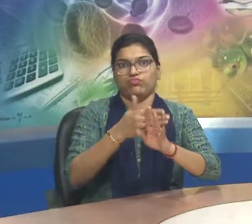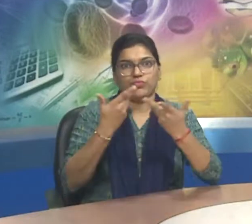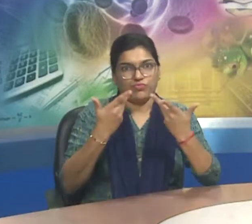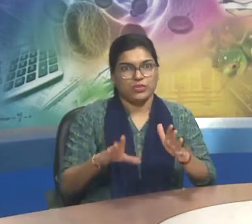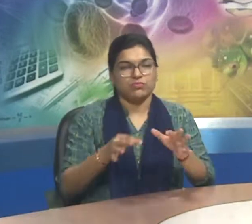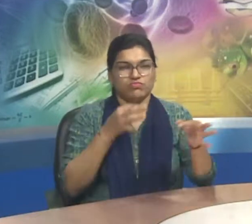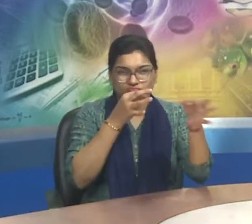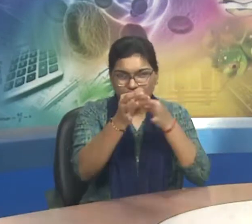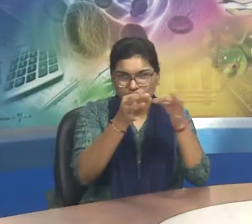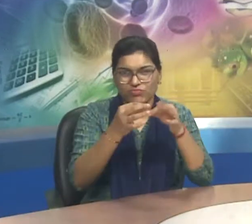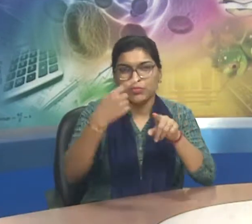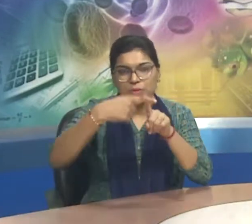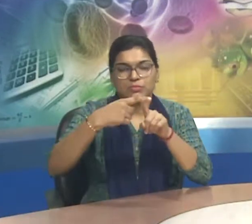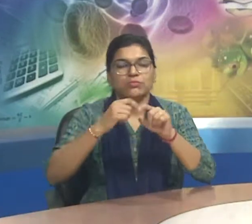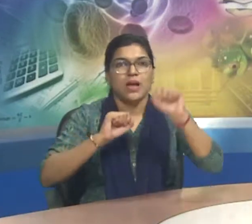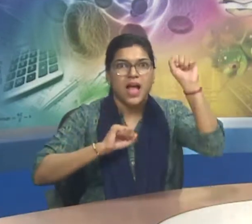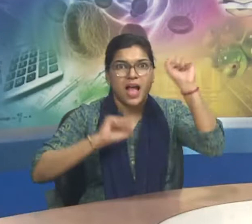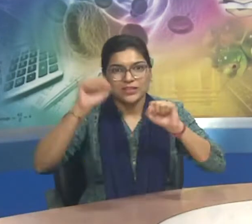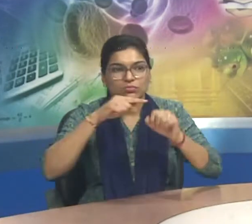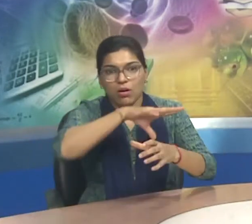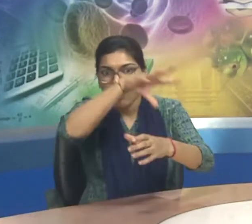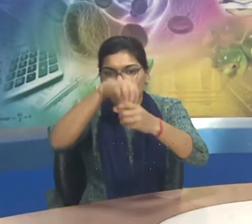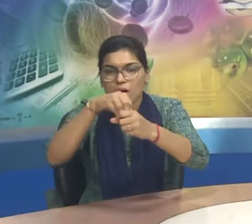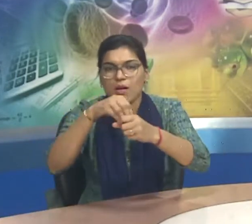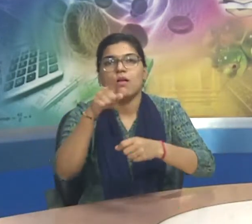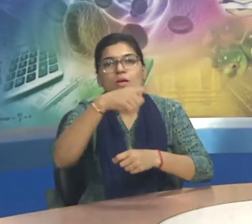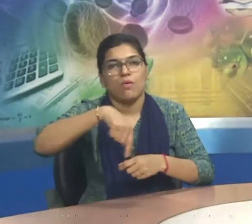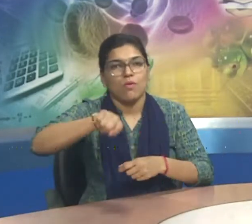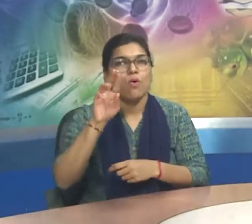Till now we have understood the lesson. We also done the